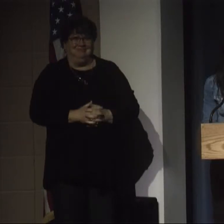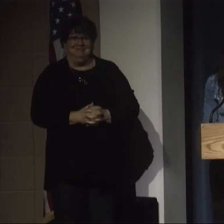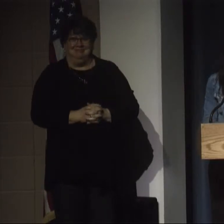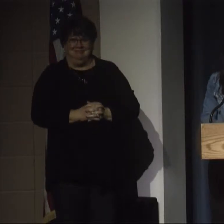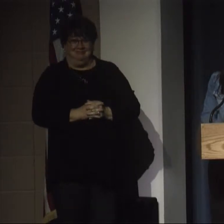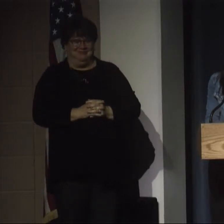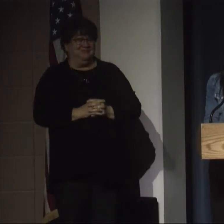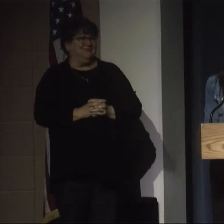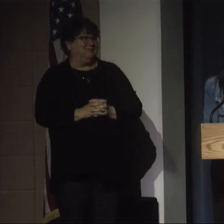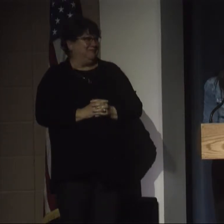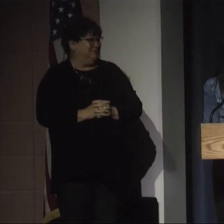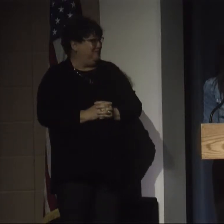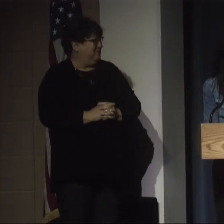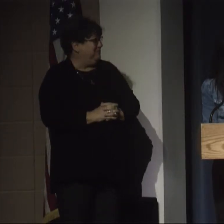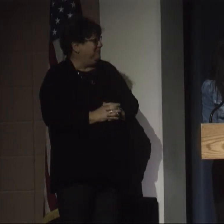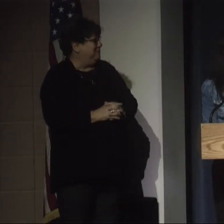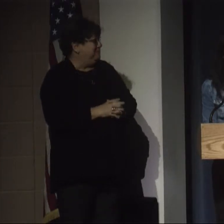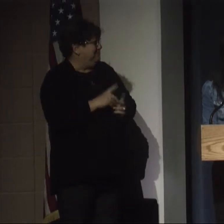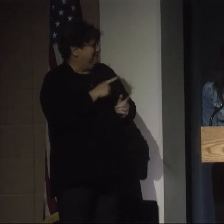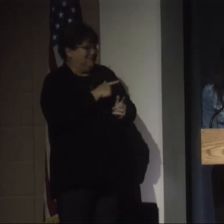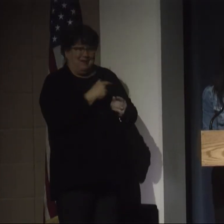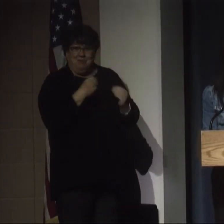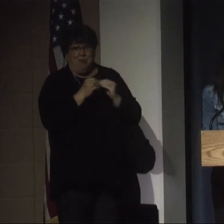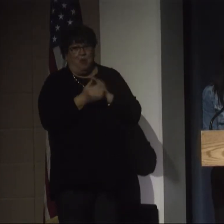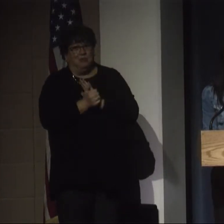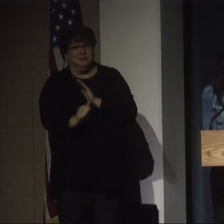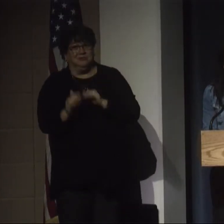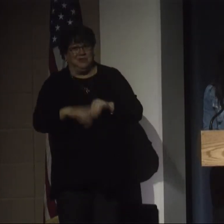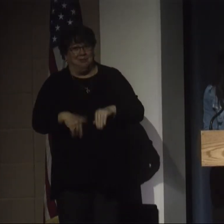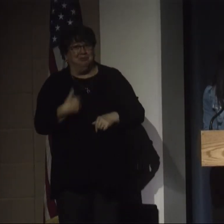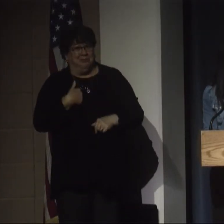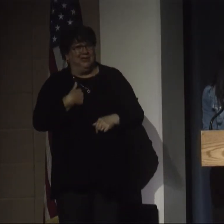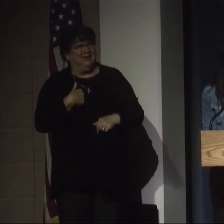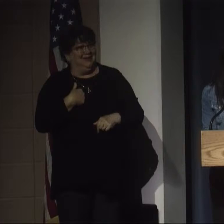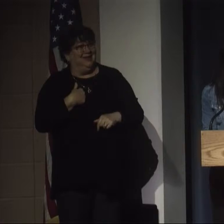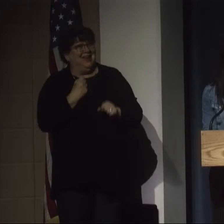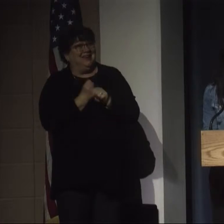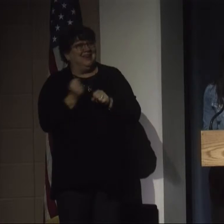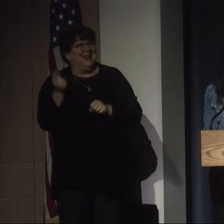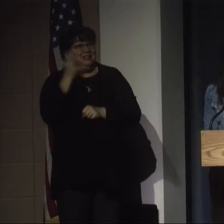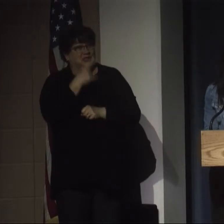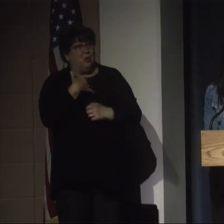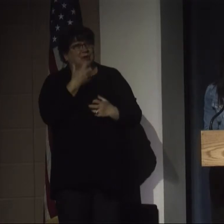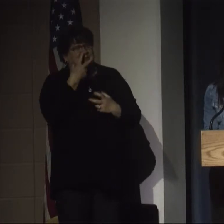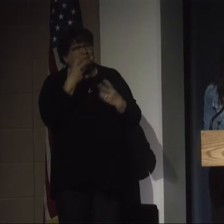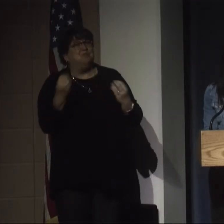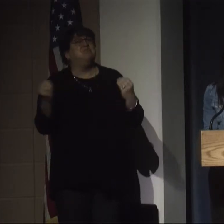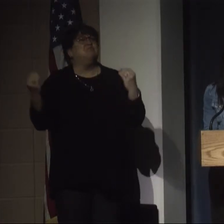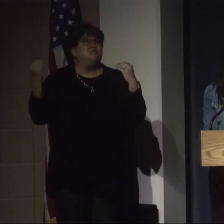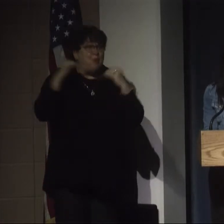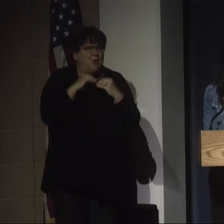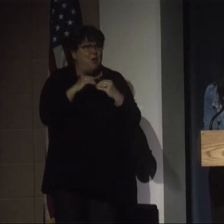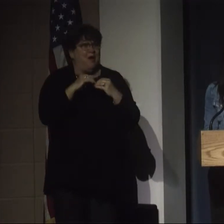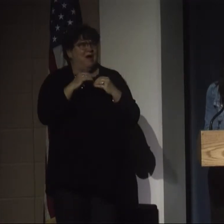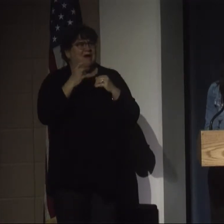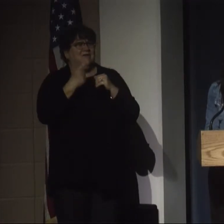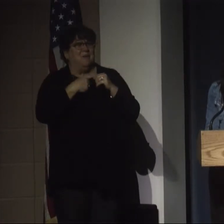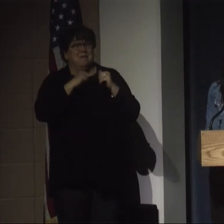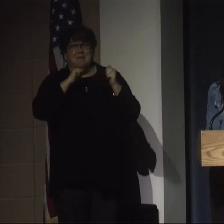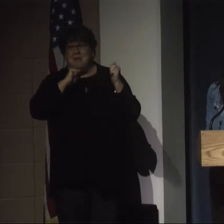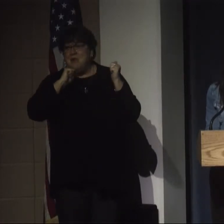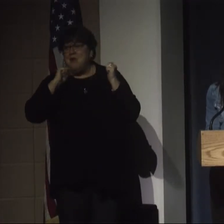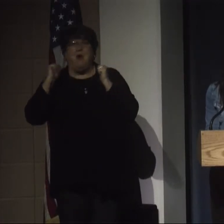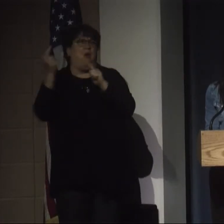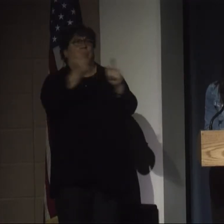They did amazing. They have more talent than I do. Next year, we want to see more talent from all persons